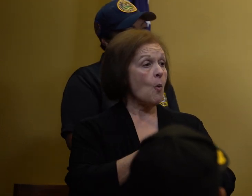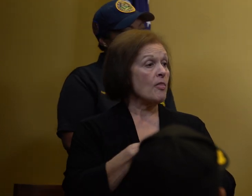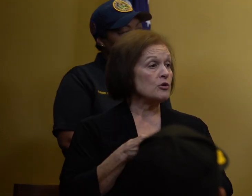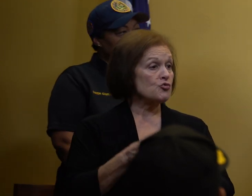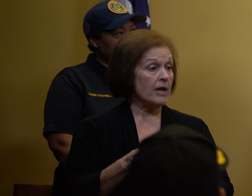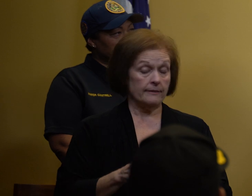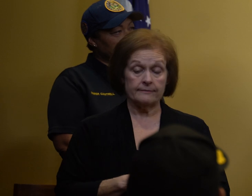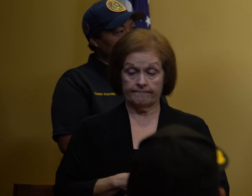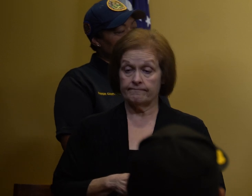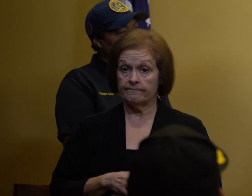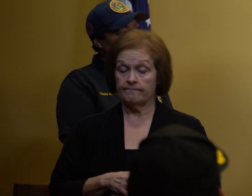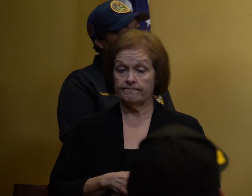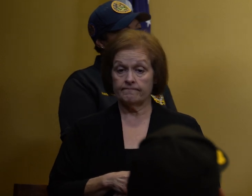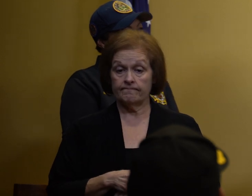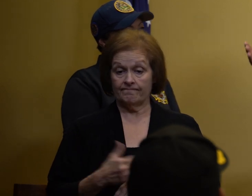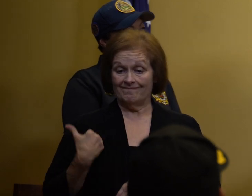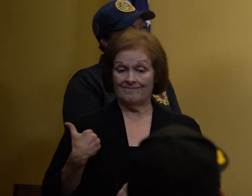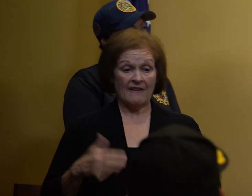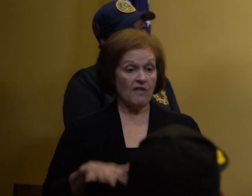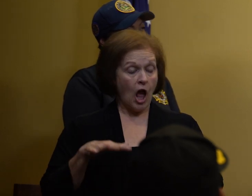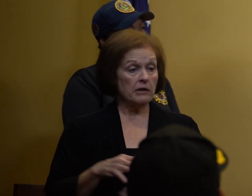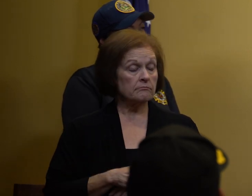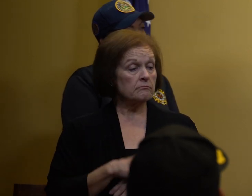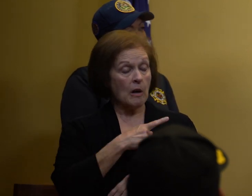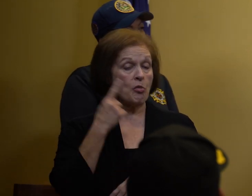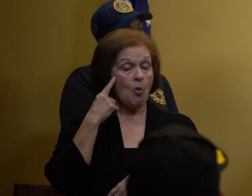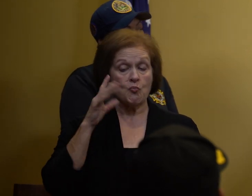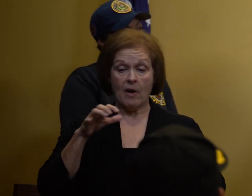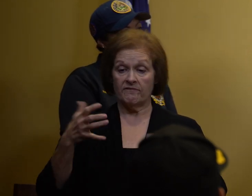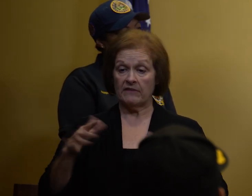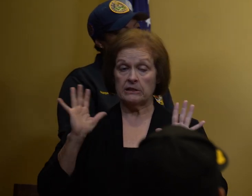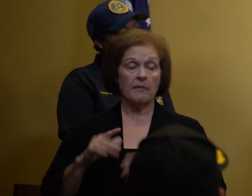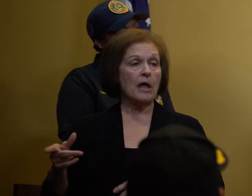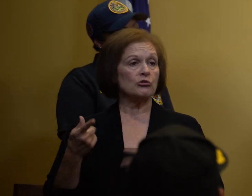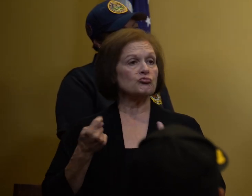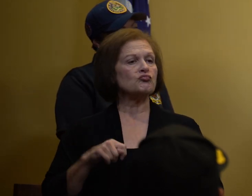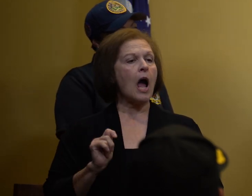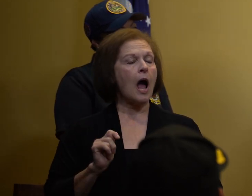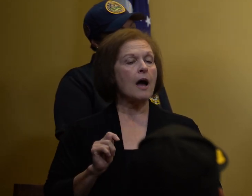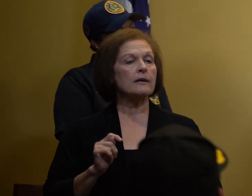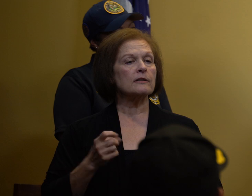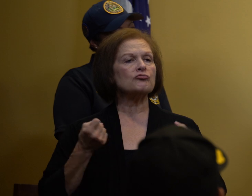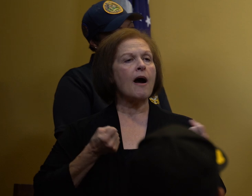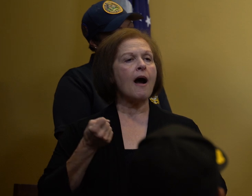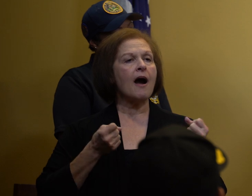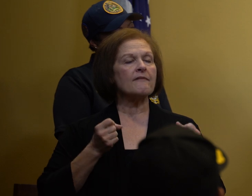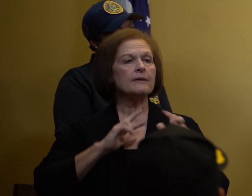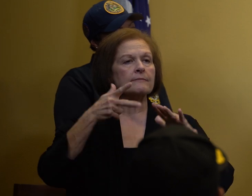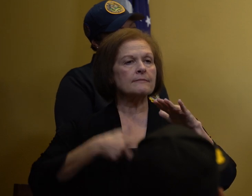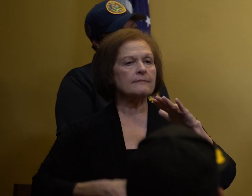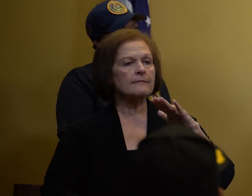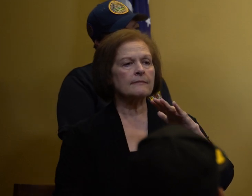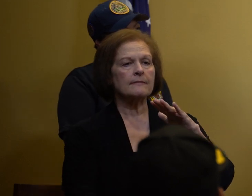In the past few floods, there have been people who, once they thought the rain was over, they tried to drive under the underpass. Or they tried to